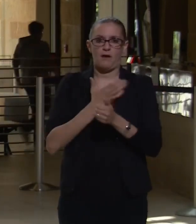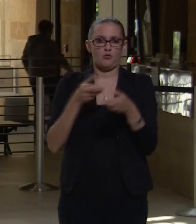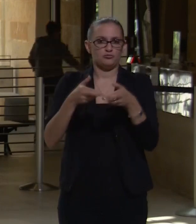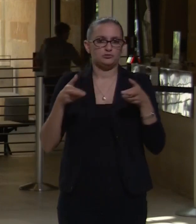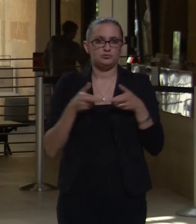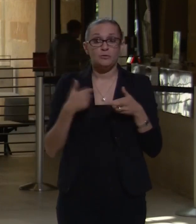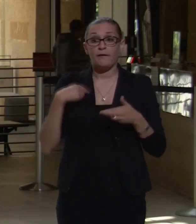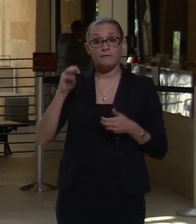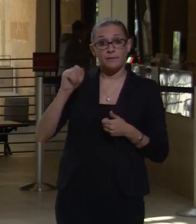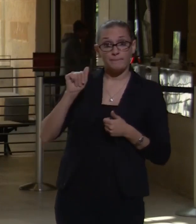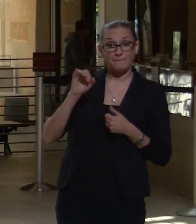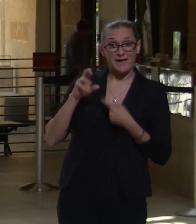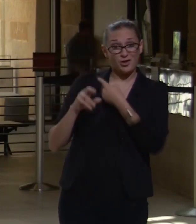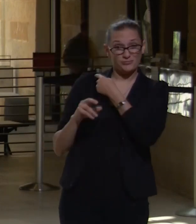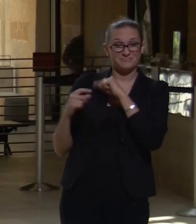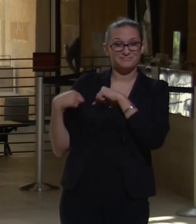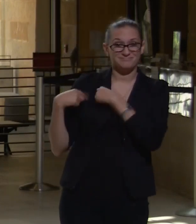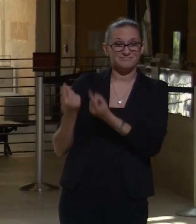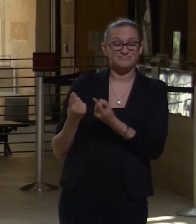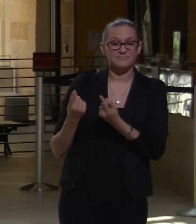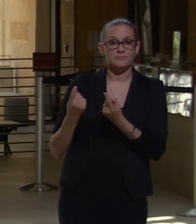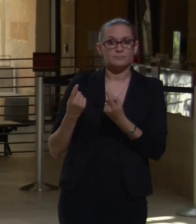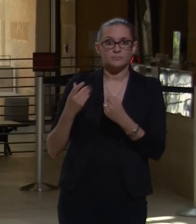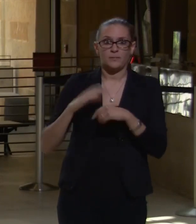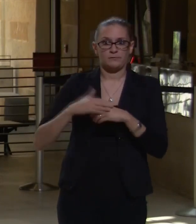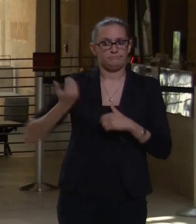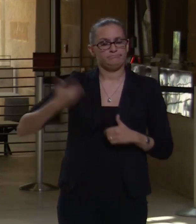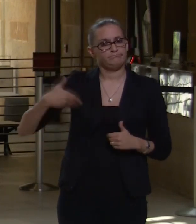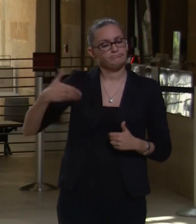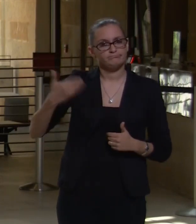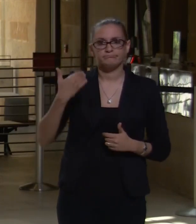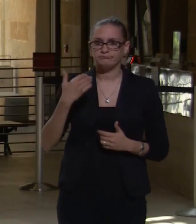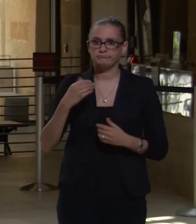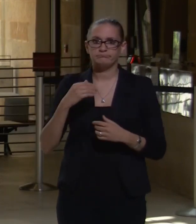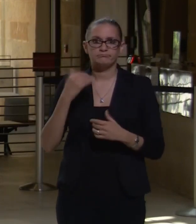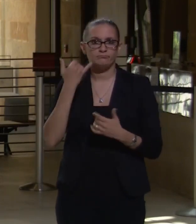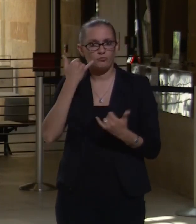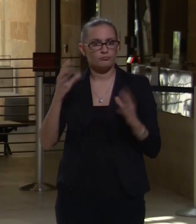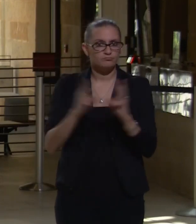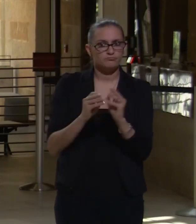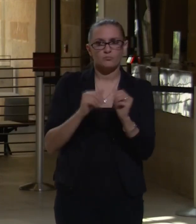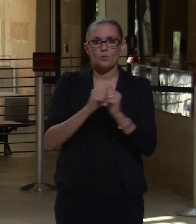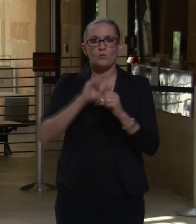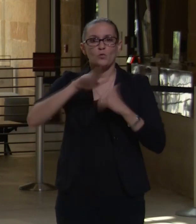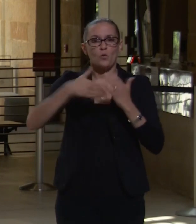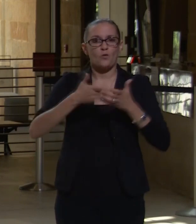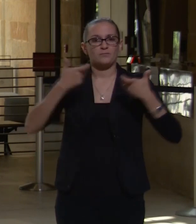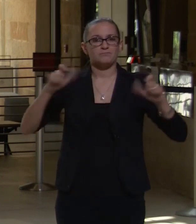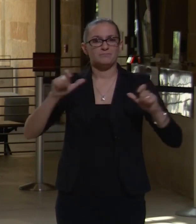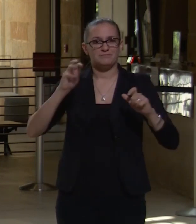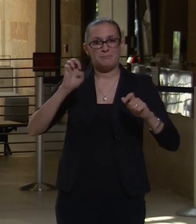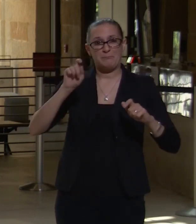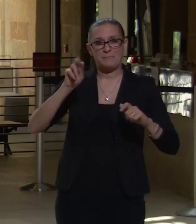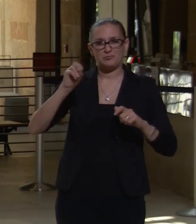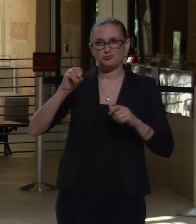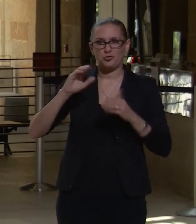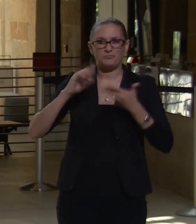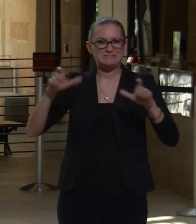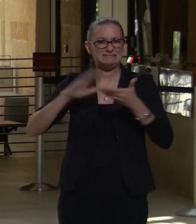have, the mayor has been on regular phone calls with all of the major metro